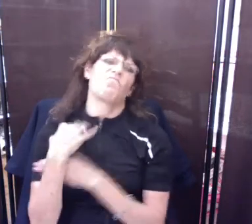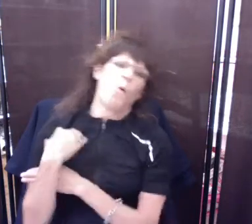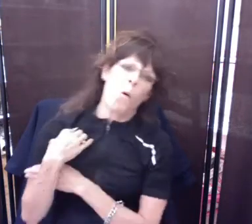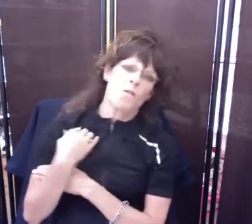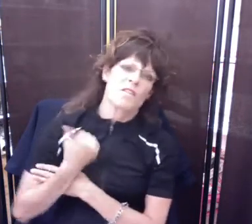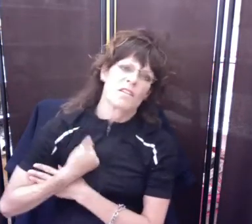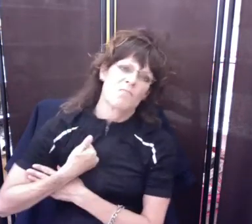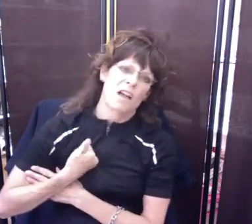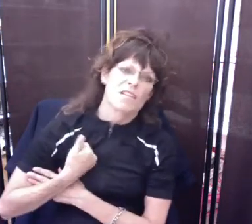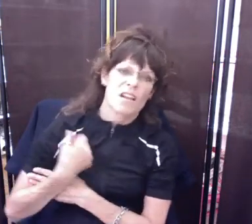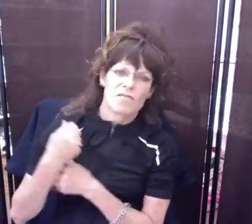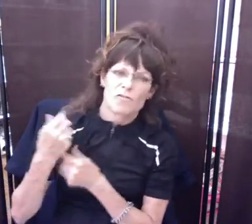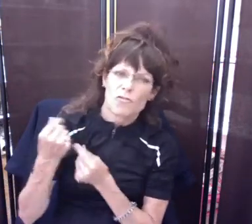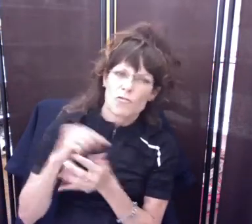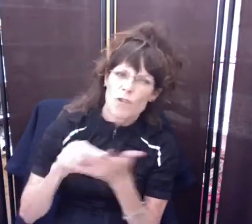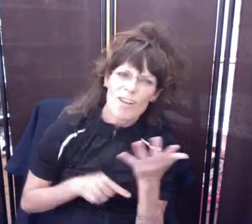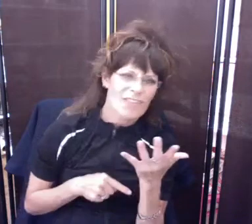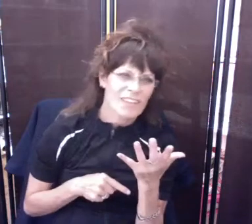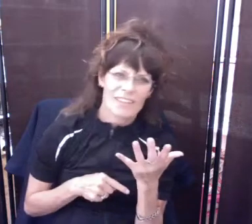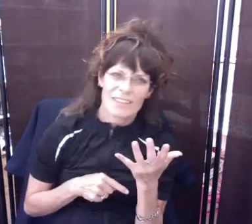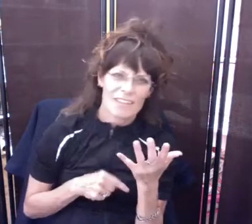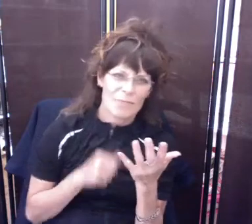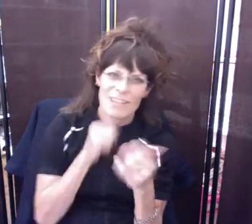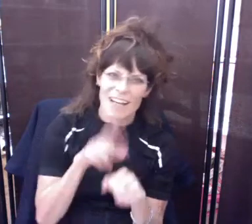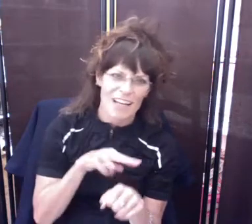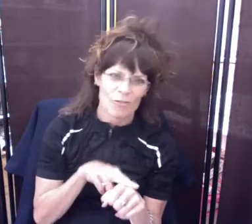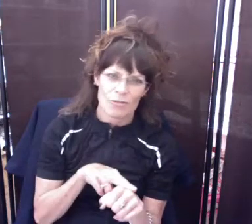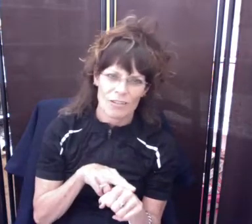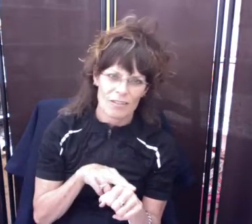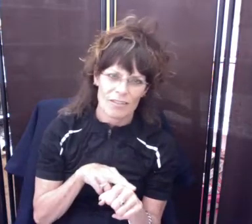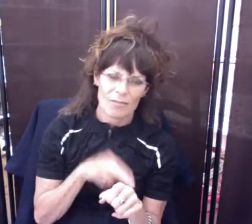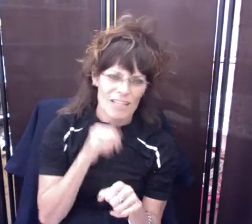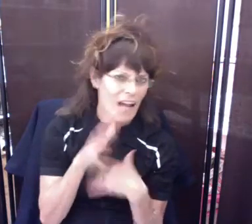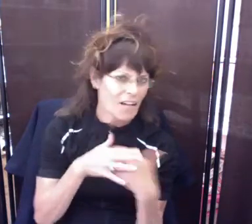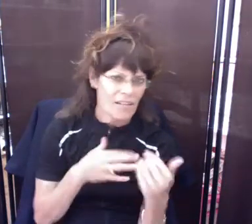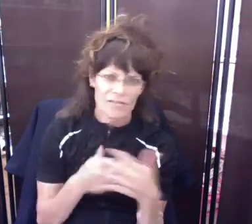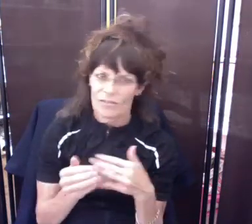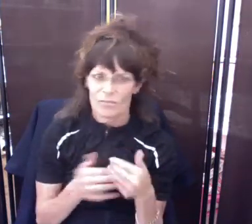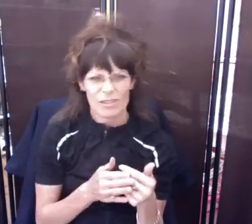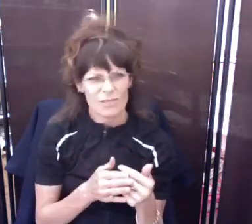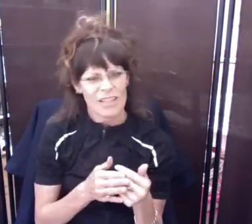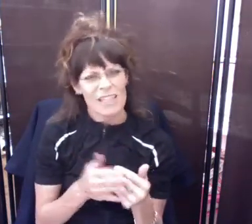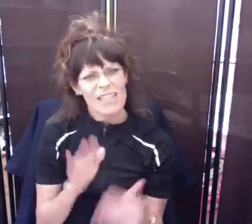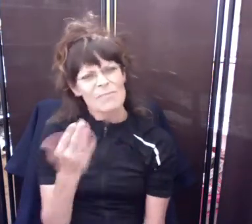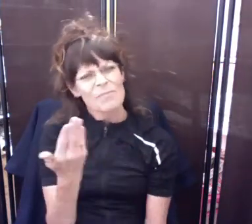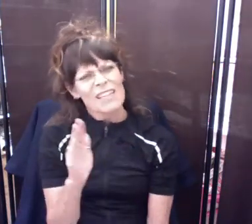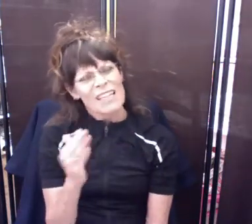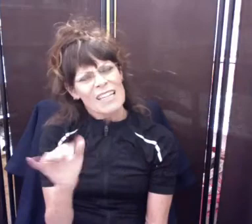this stuff because none of it was coming comfortably, because it just seemed like, like I was